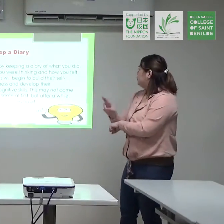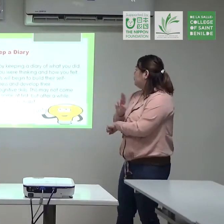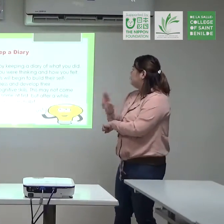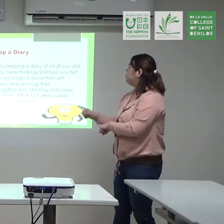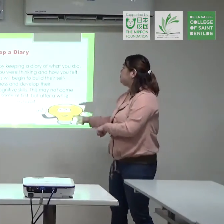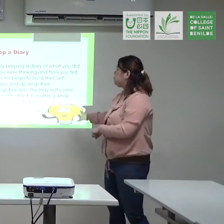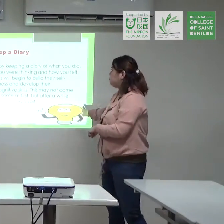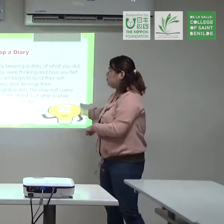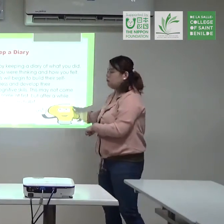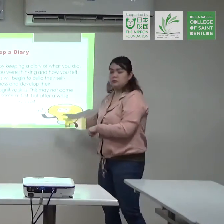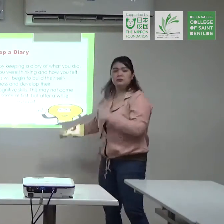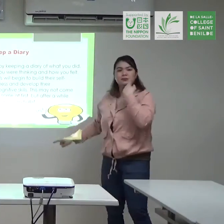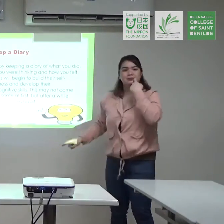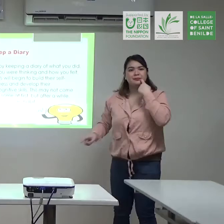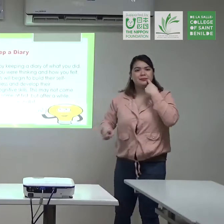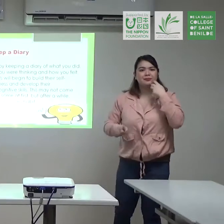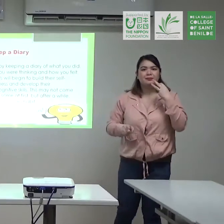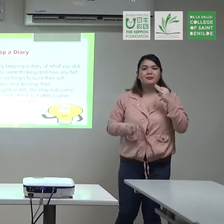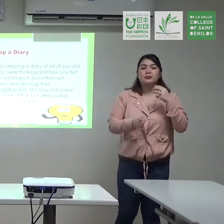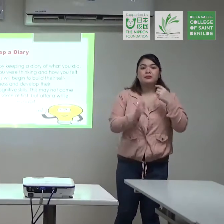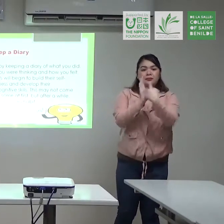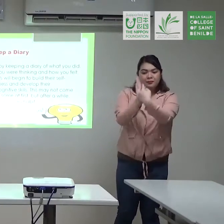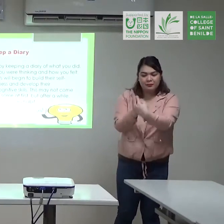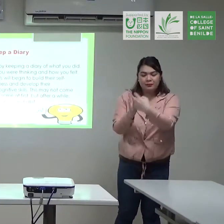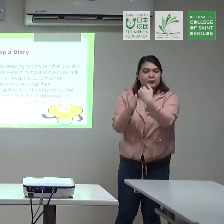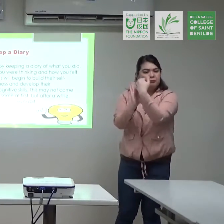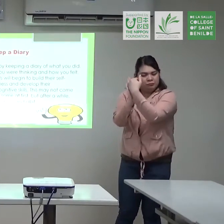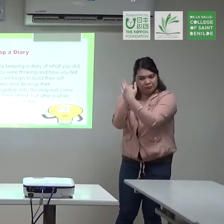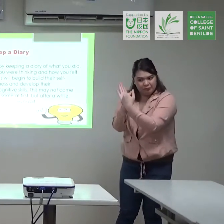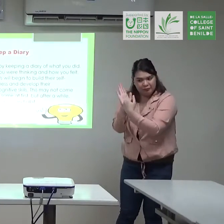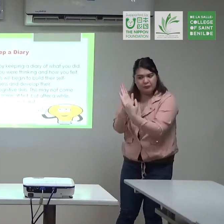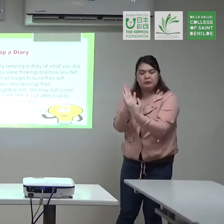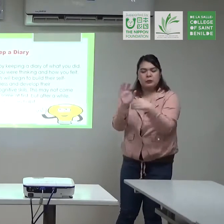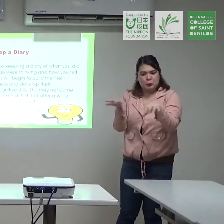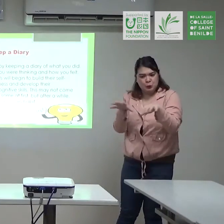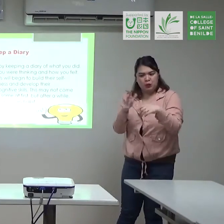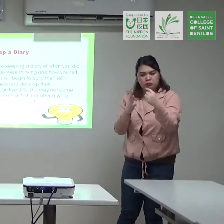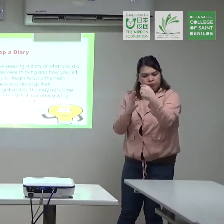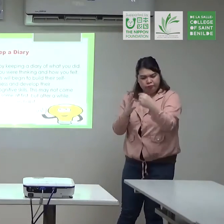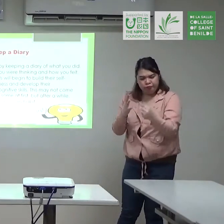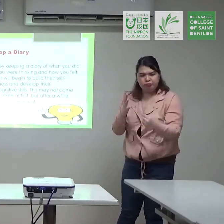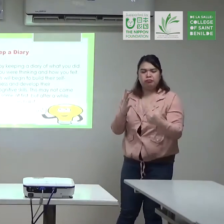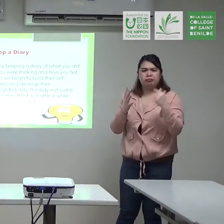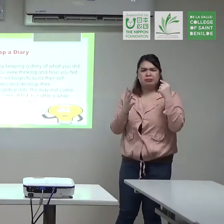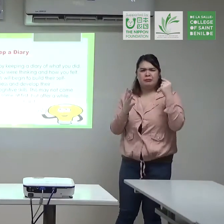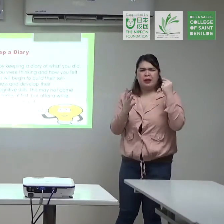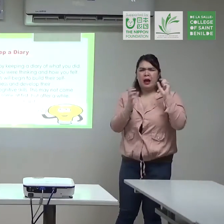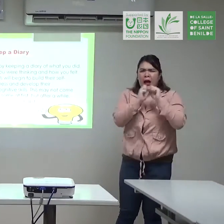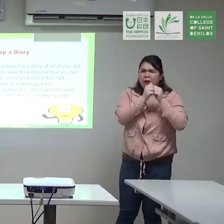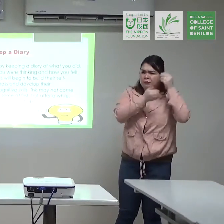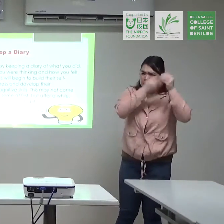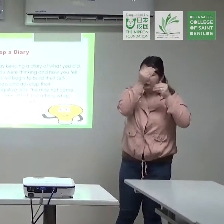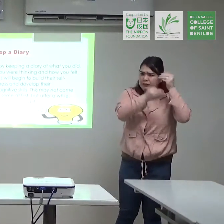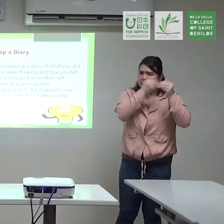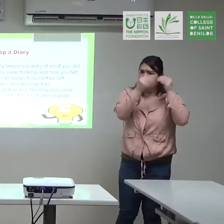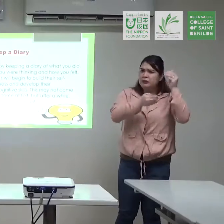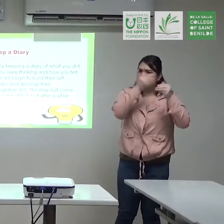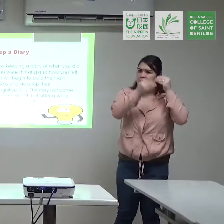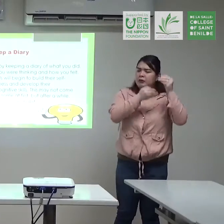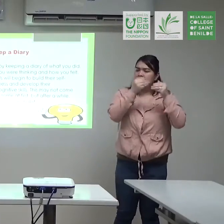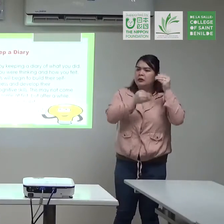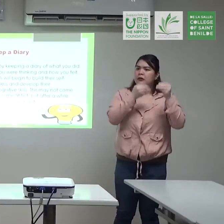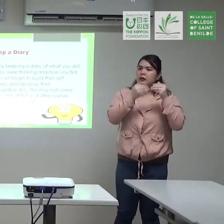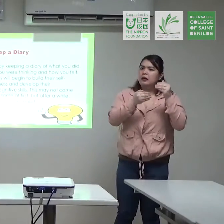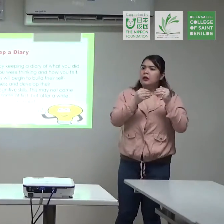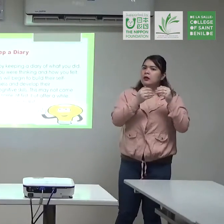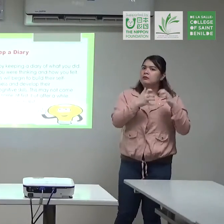all those strategies, keeping a diary of what you did, what you were thinking, how you felt, students will begin